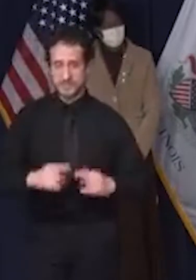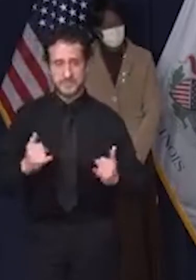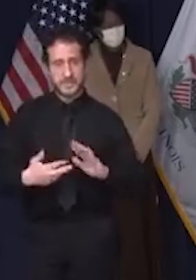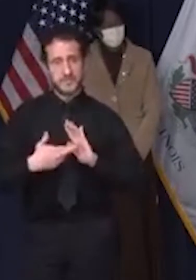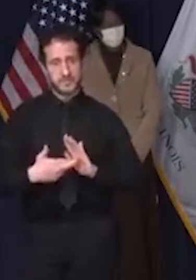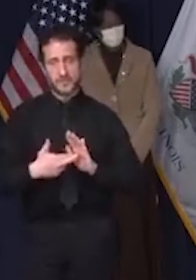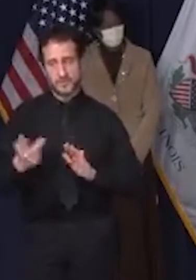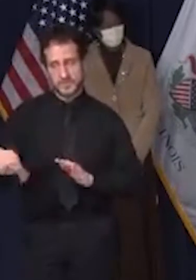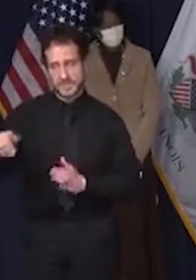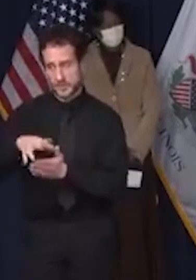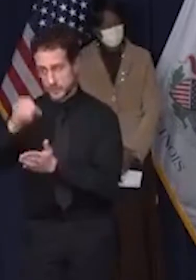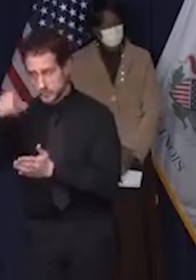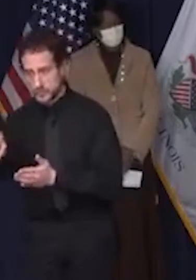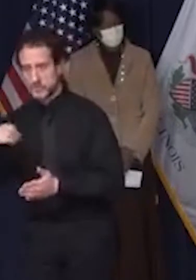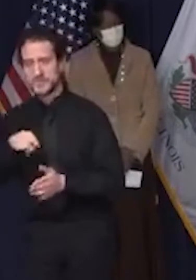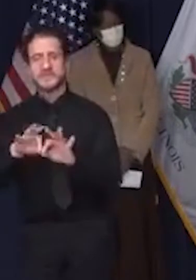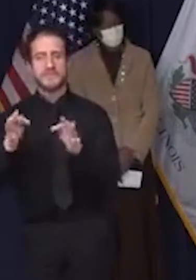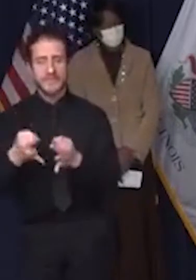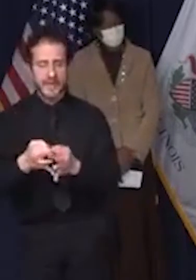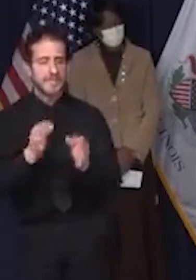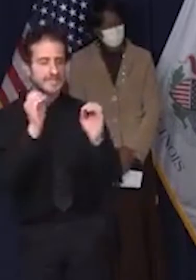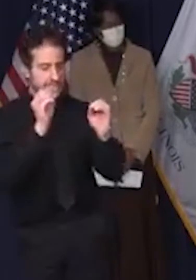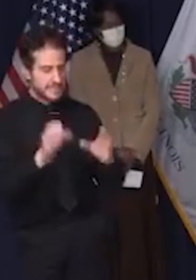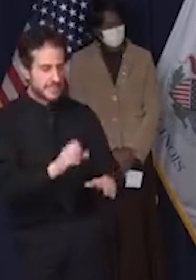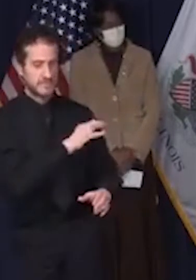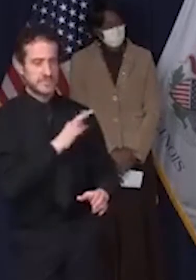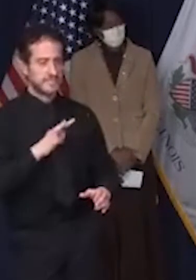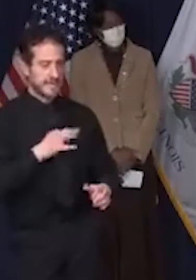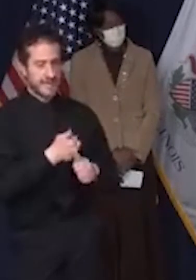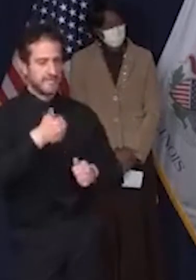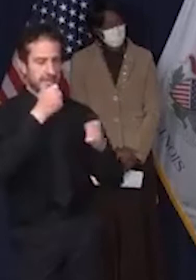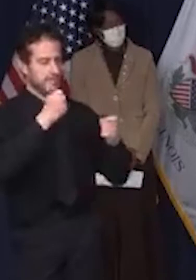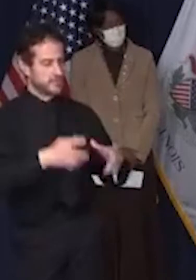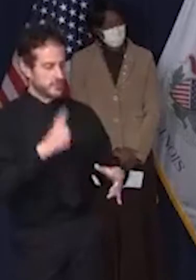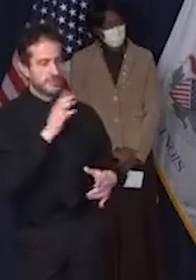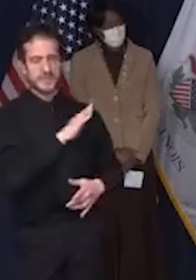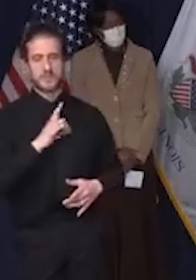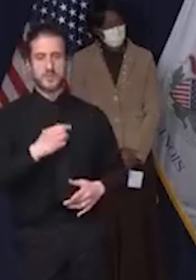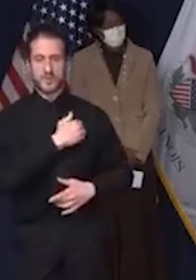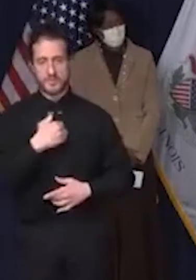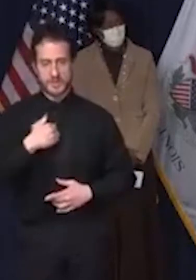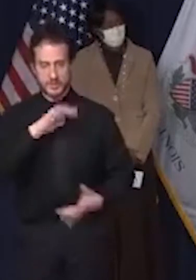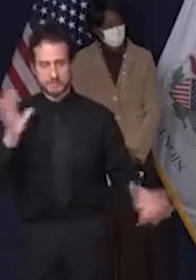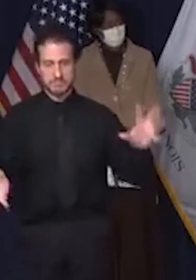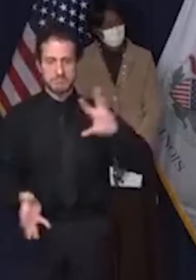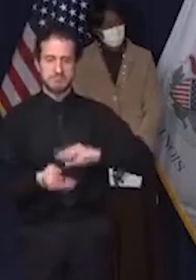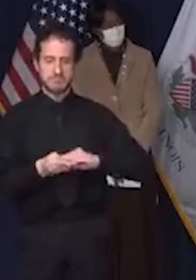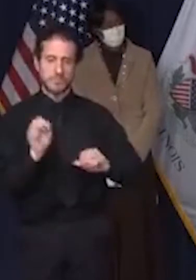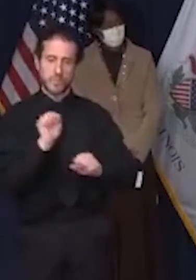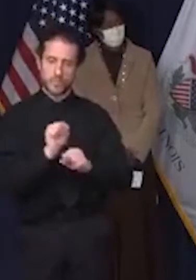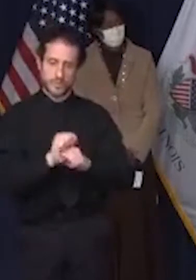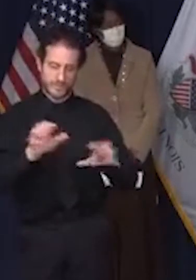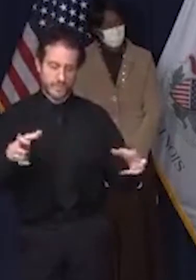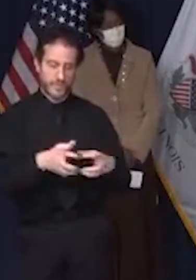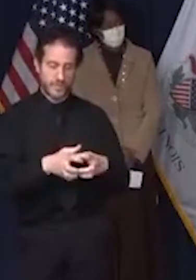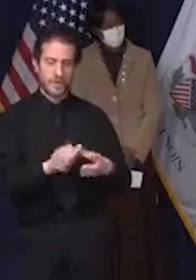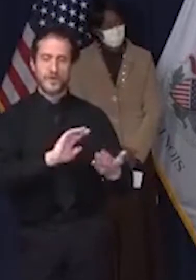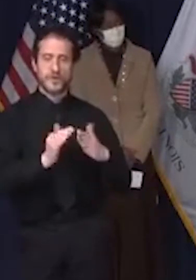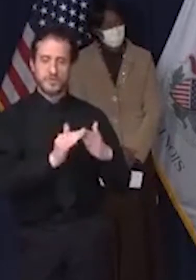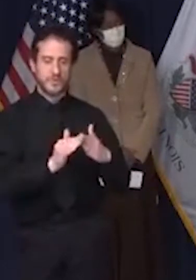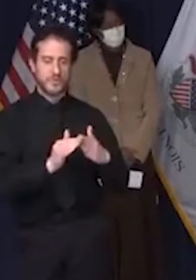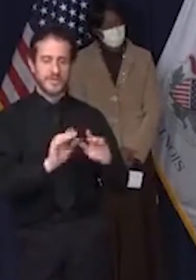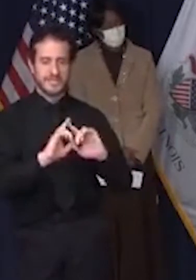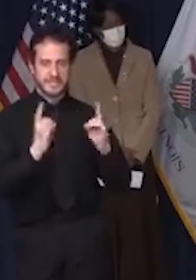the students, families, teachers, staff, administrators, and board members that make up Community Consolidated Schools